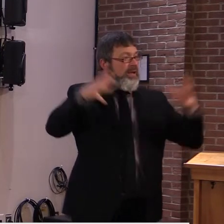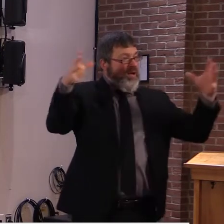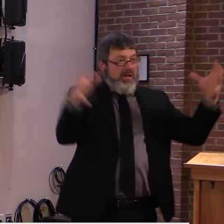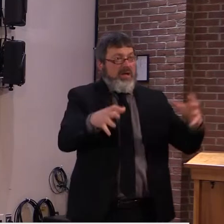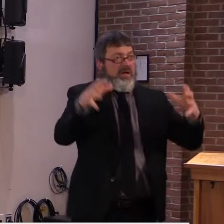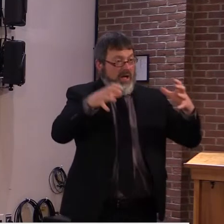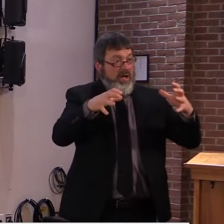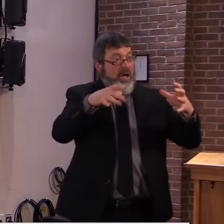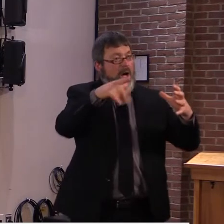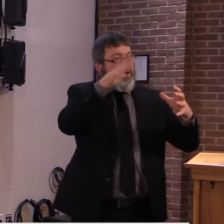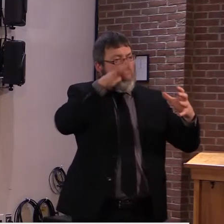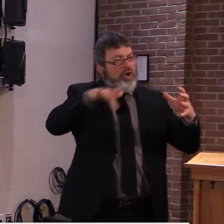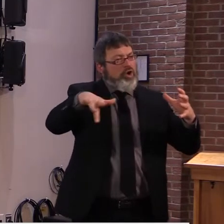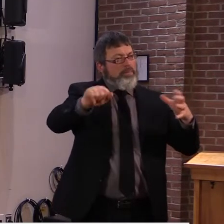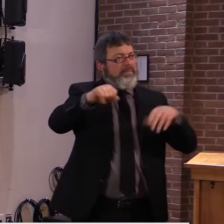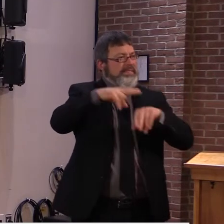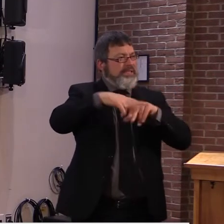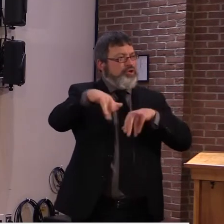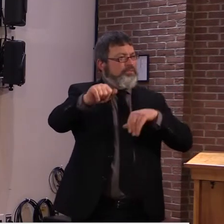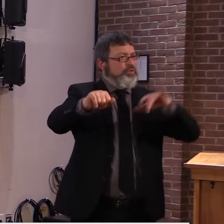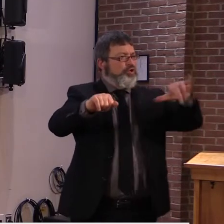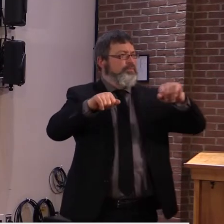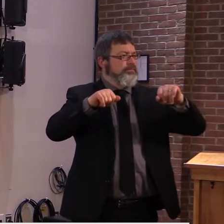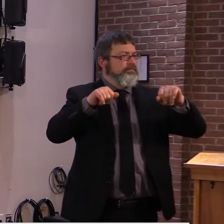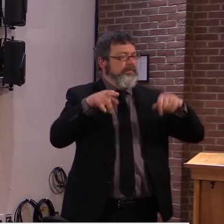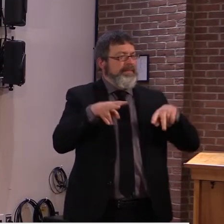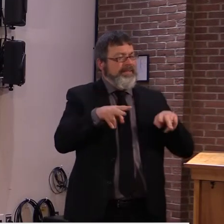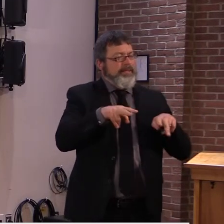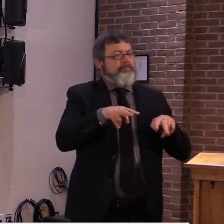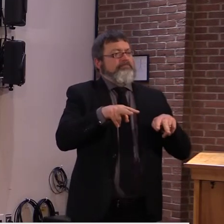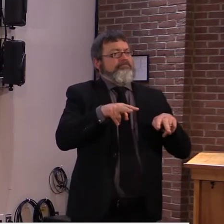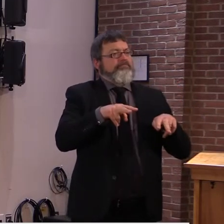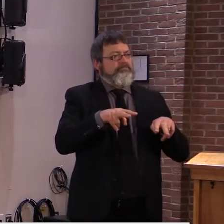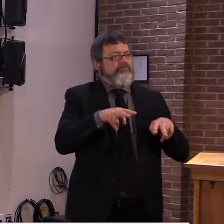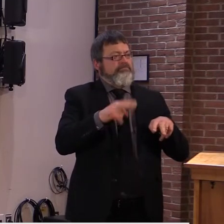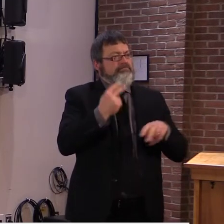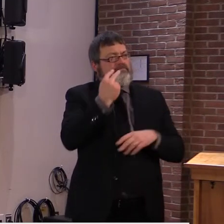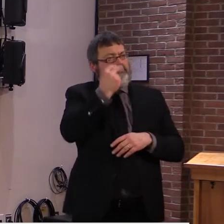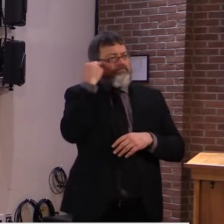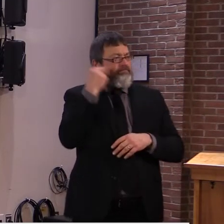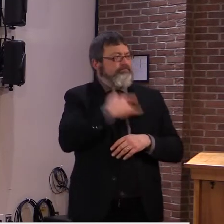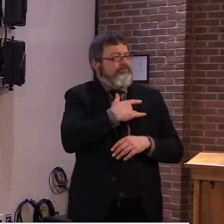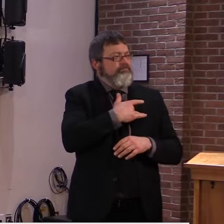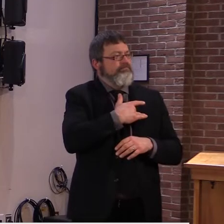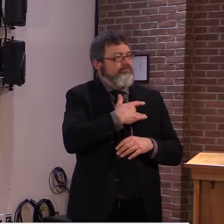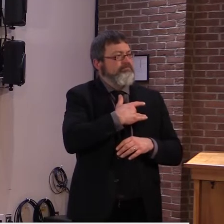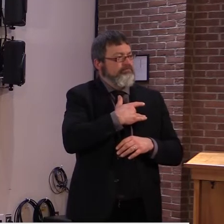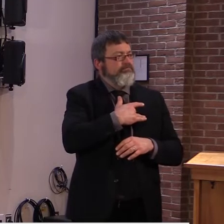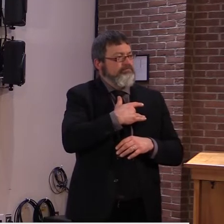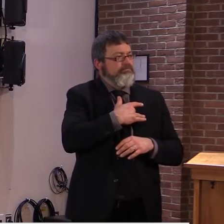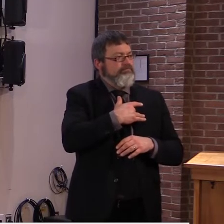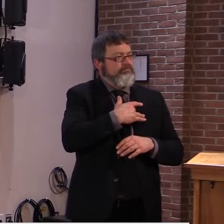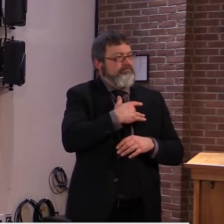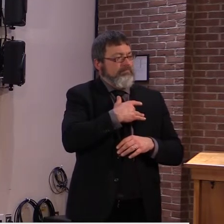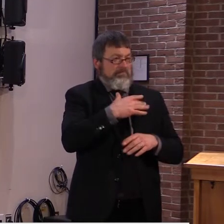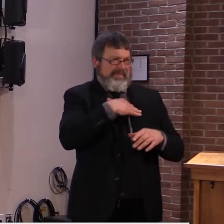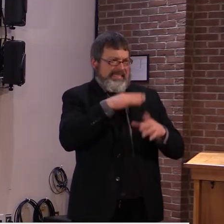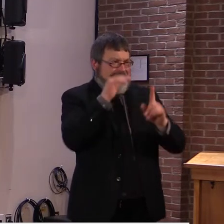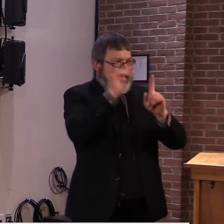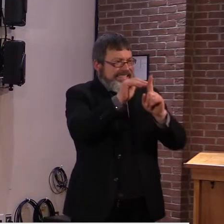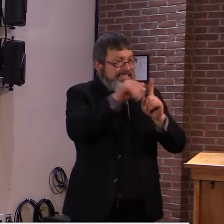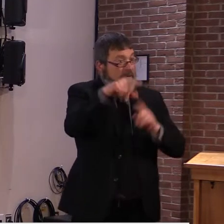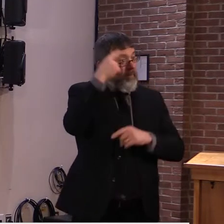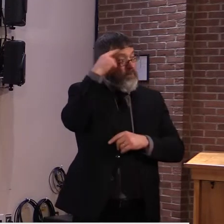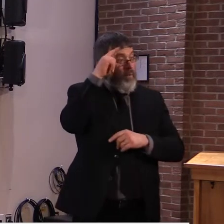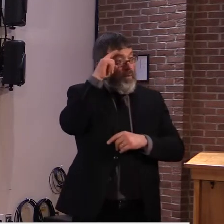us to keep that in mind as we work together to get this virus under control. To remember the toll it takes on